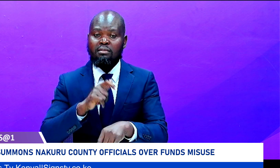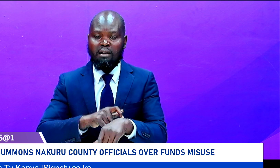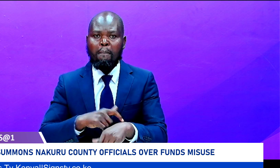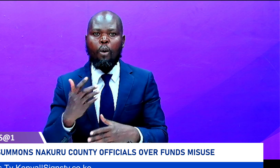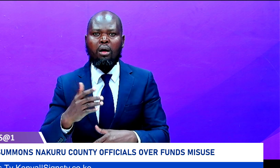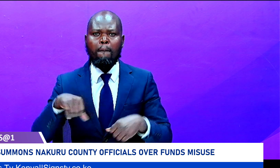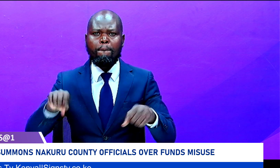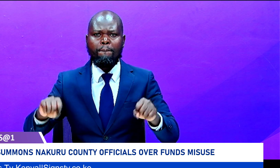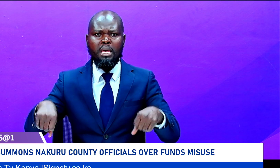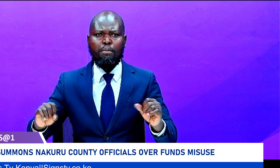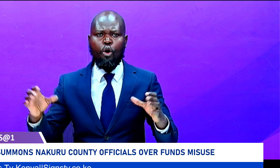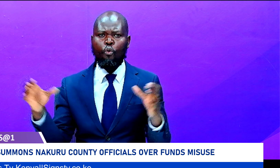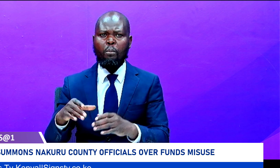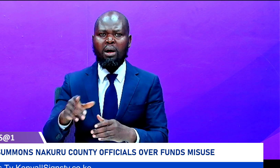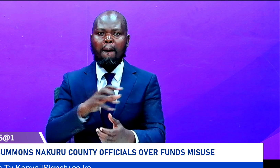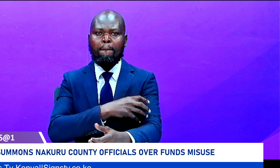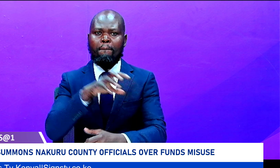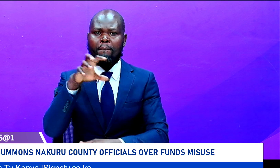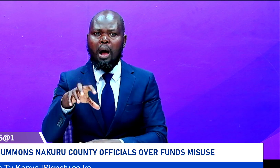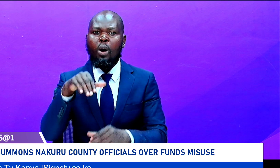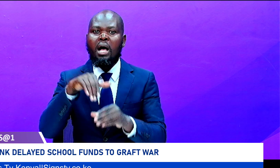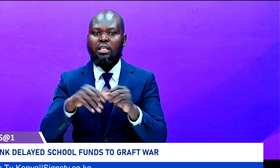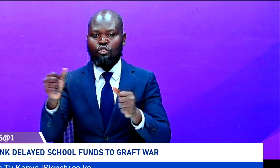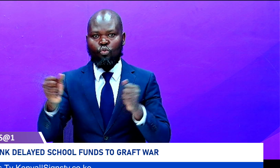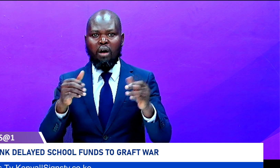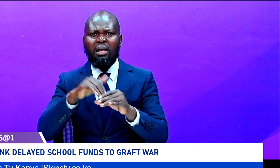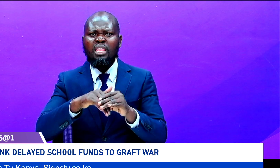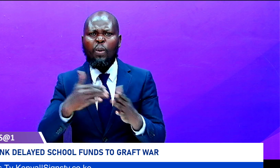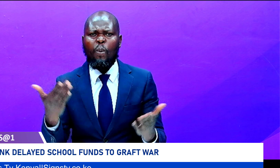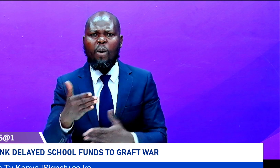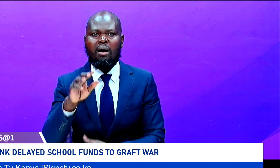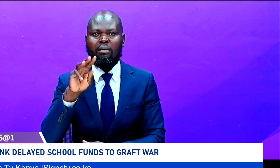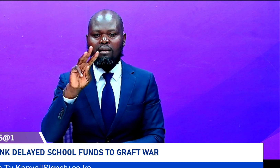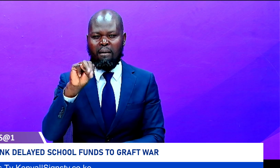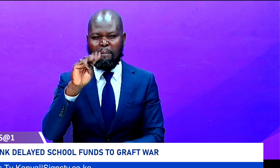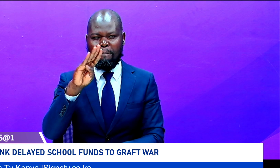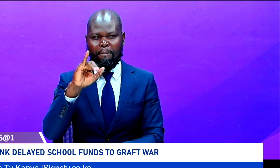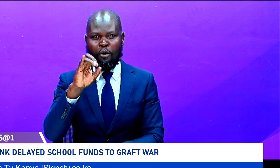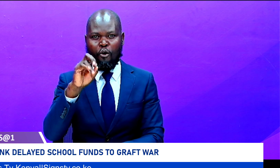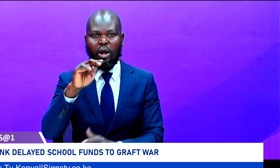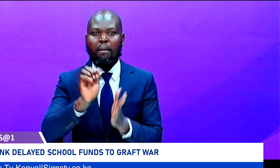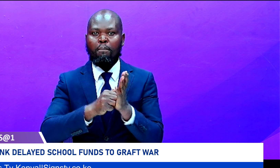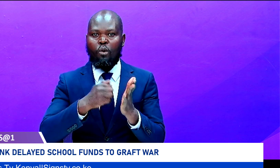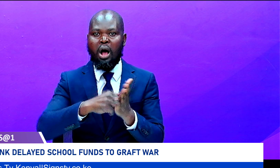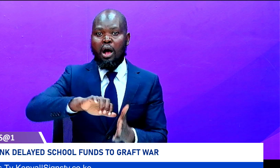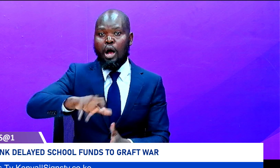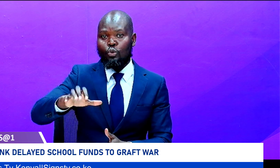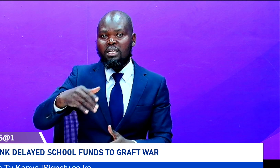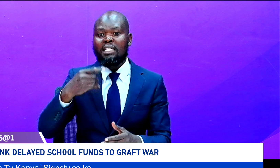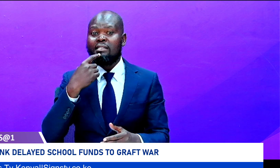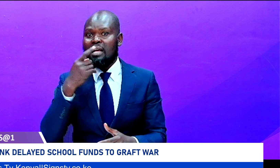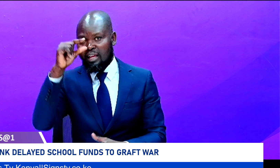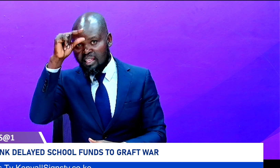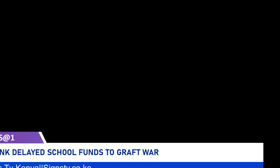on Saturday during a border empowerment drive that was held in Vihiga, Makueni County, said that